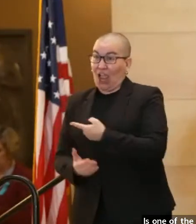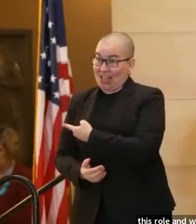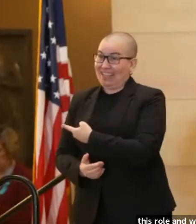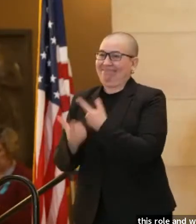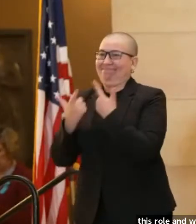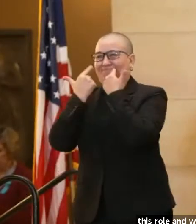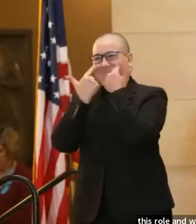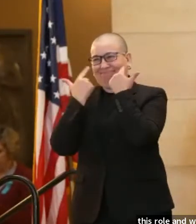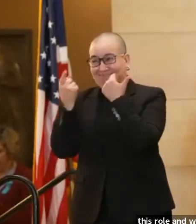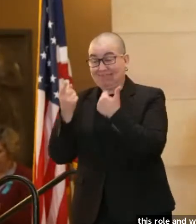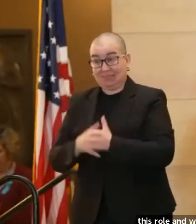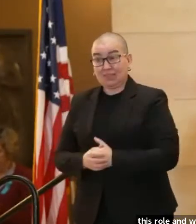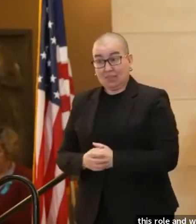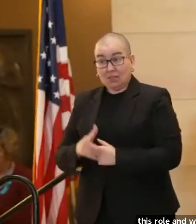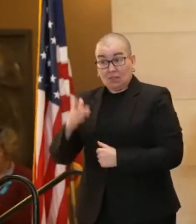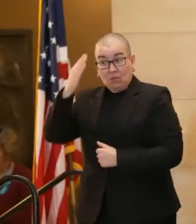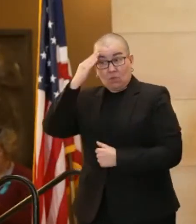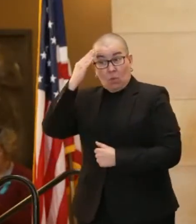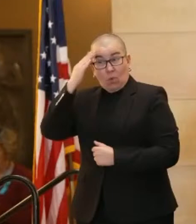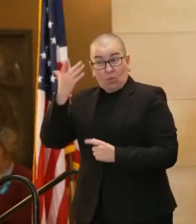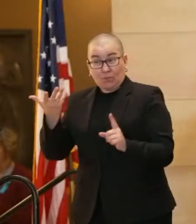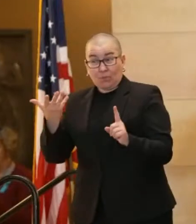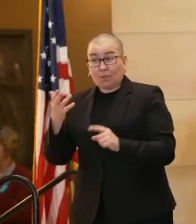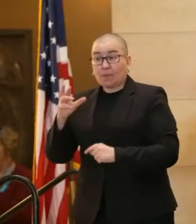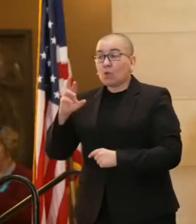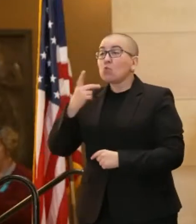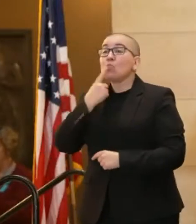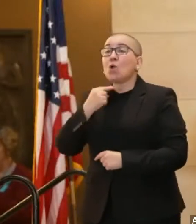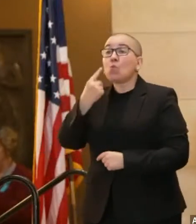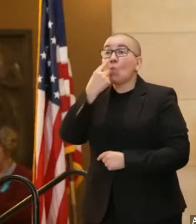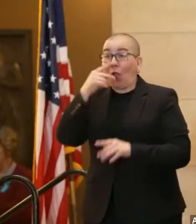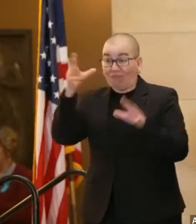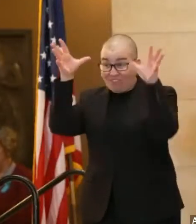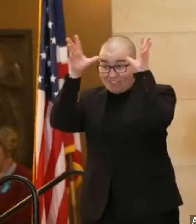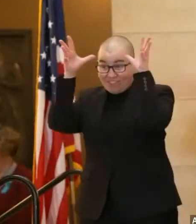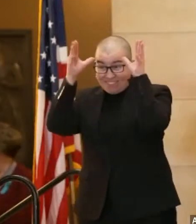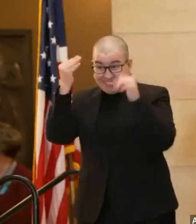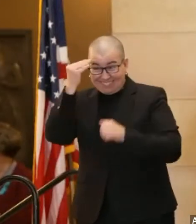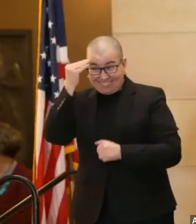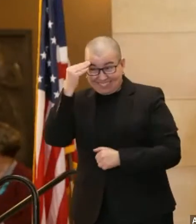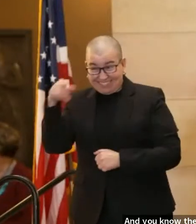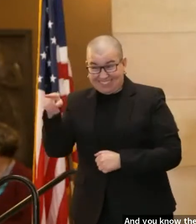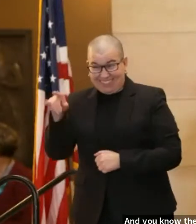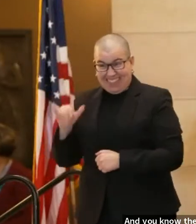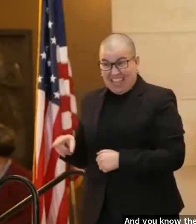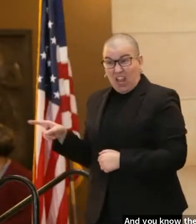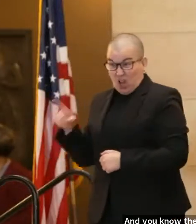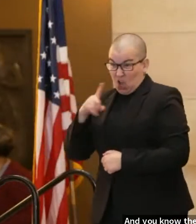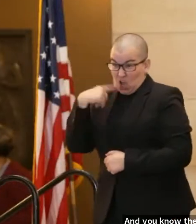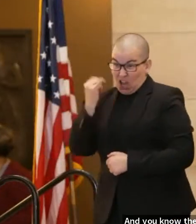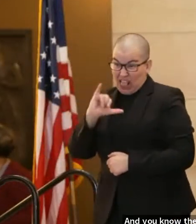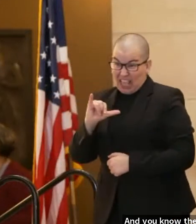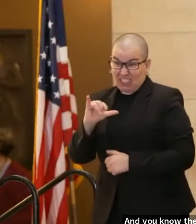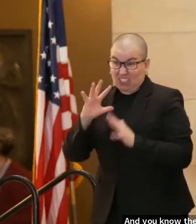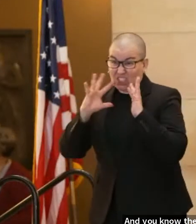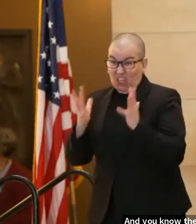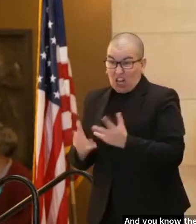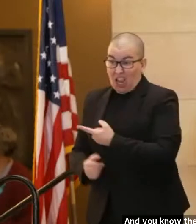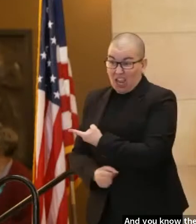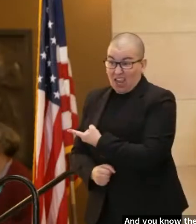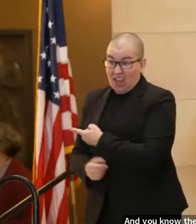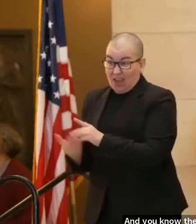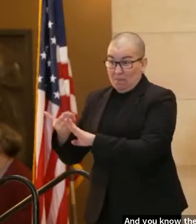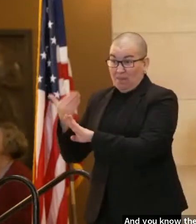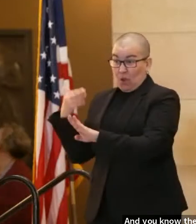And you know the movie Rudolph or the TV show, the stop animation? He looks like Santa Claus before Santa